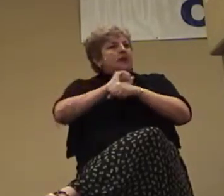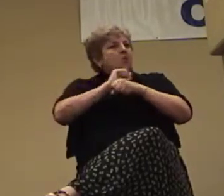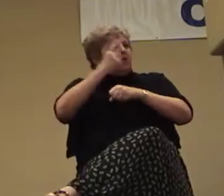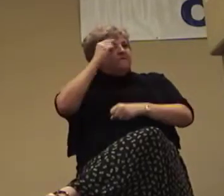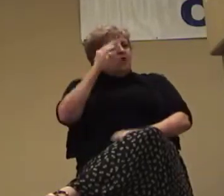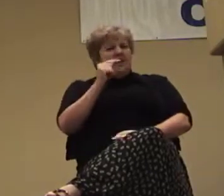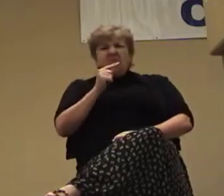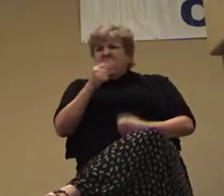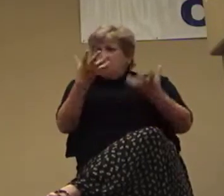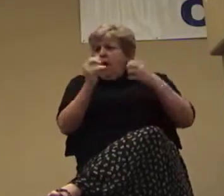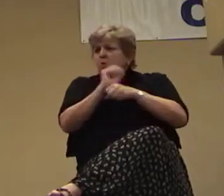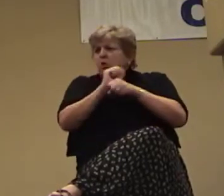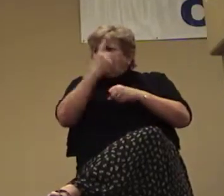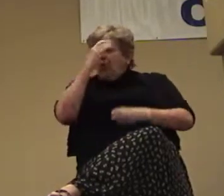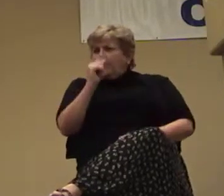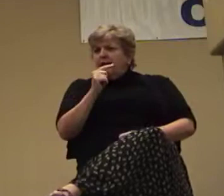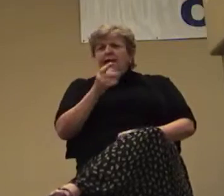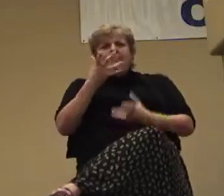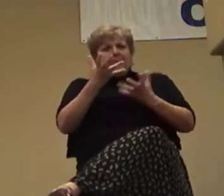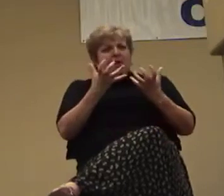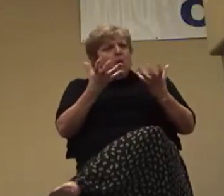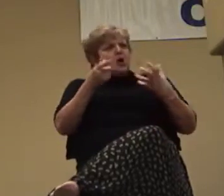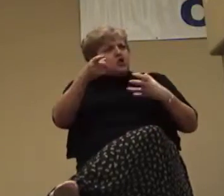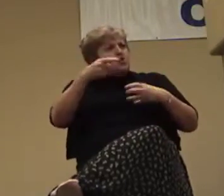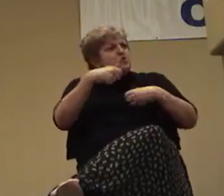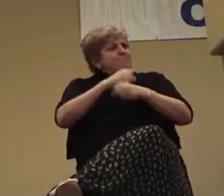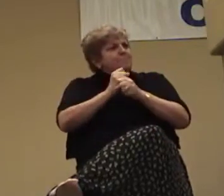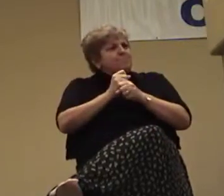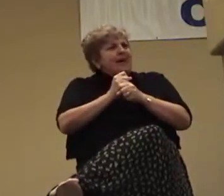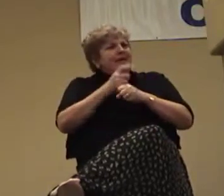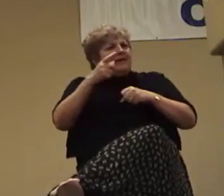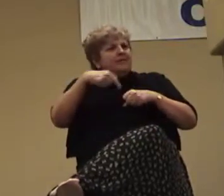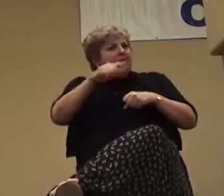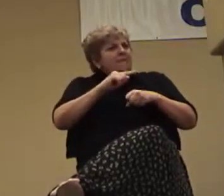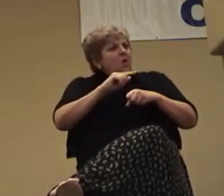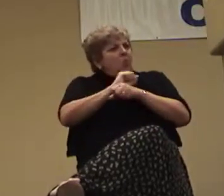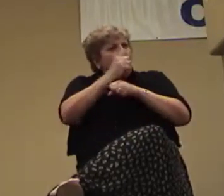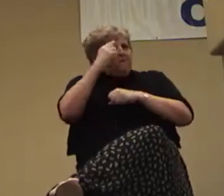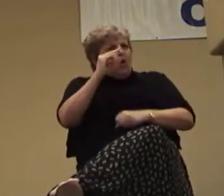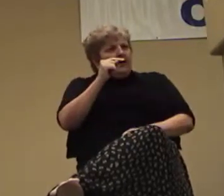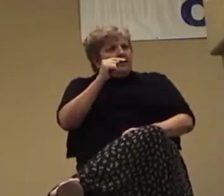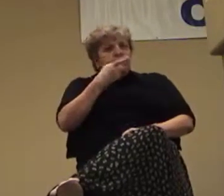for it. They want you to make them wait. They're like, no, we don't. Yes, you do.